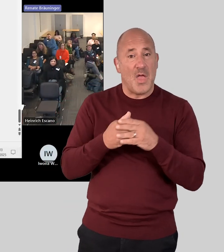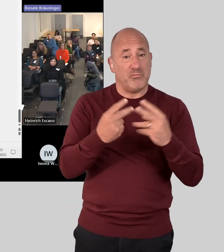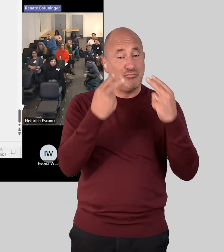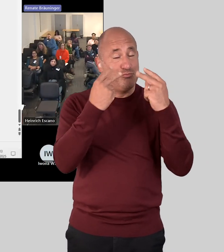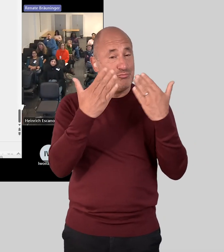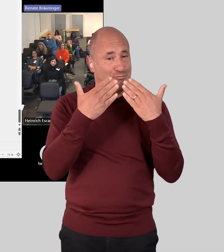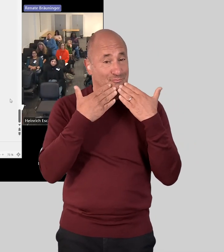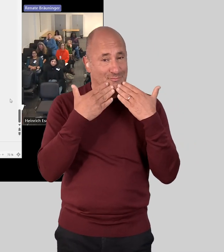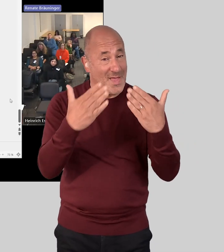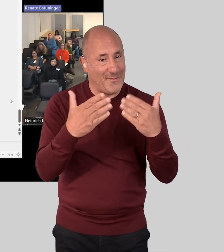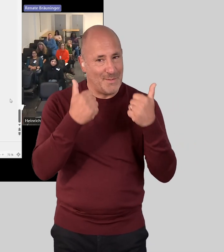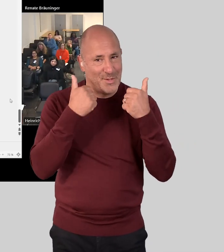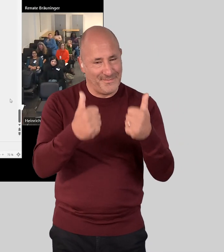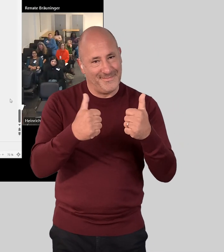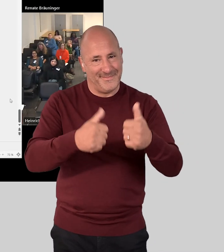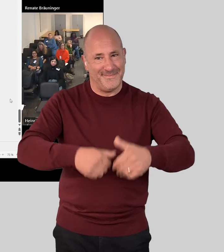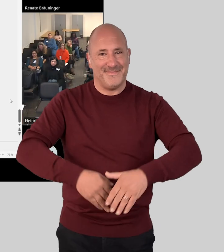point is the